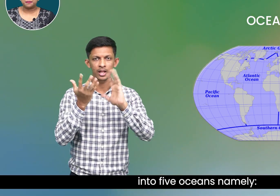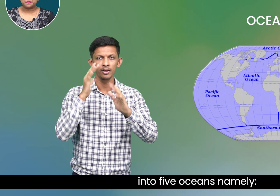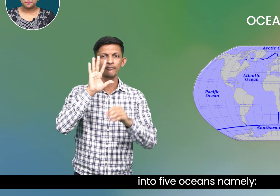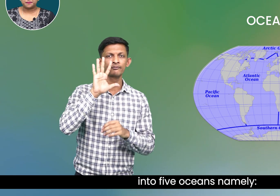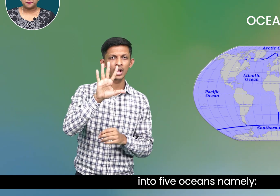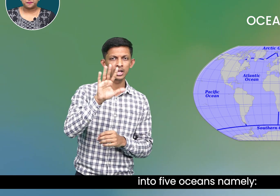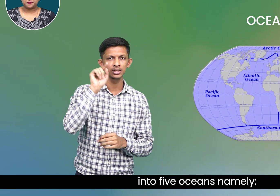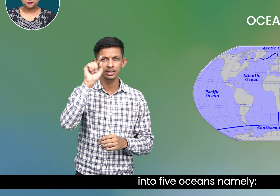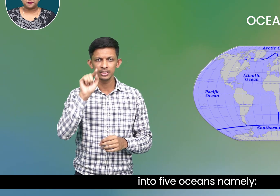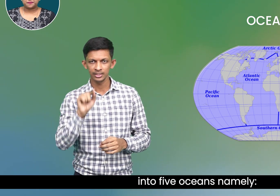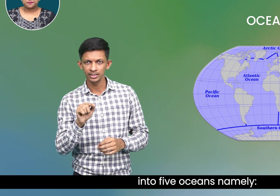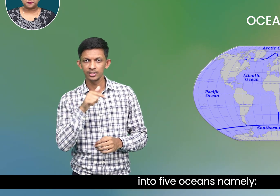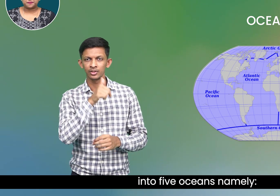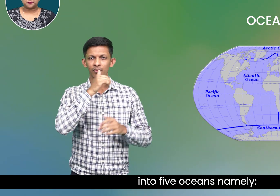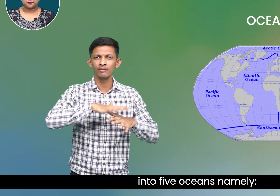namely